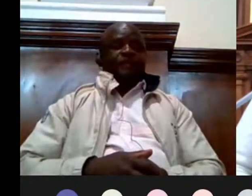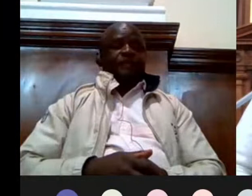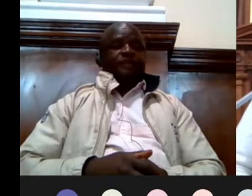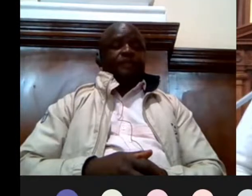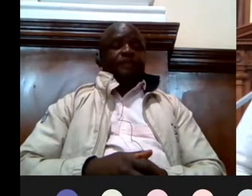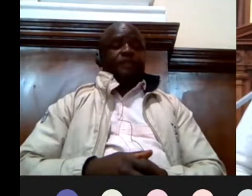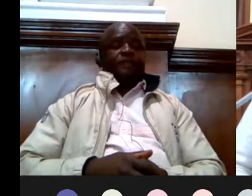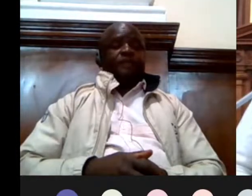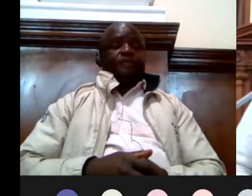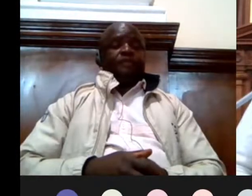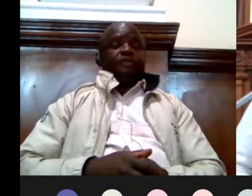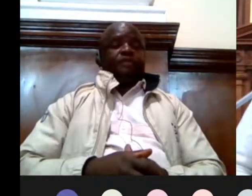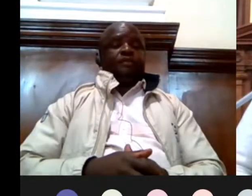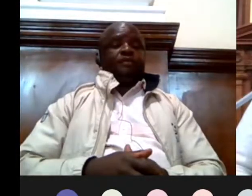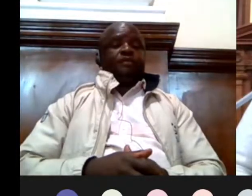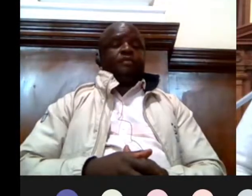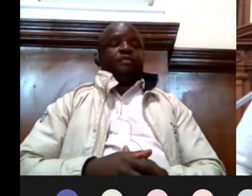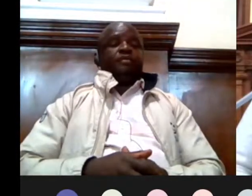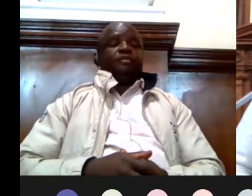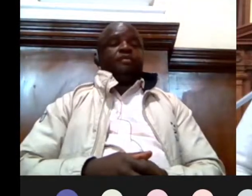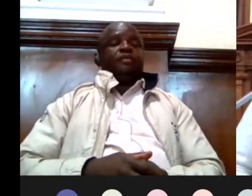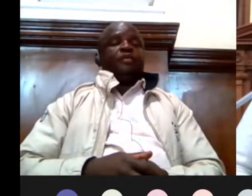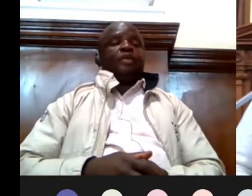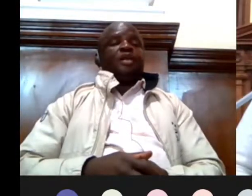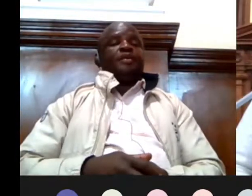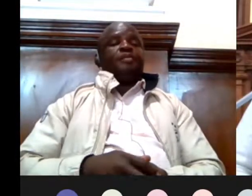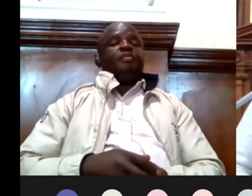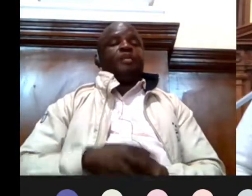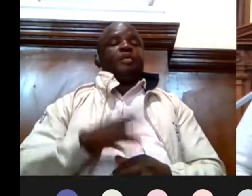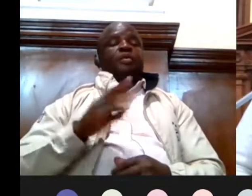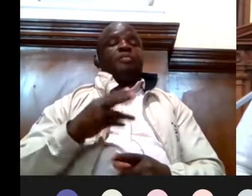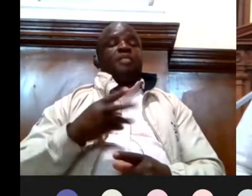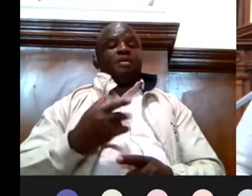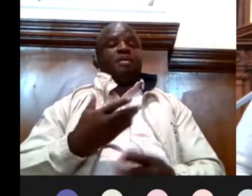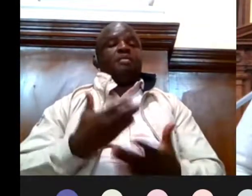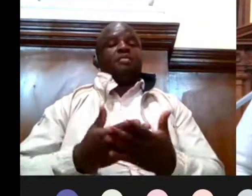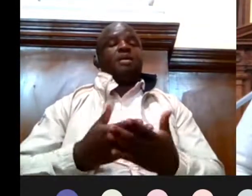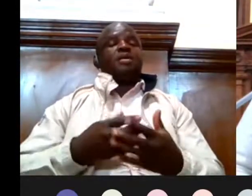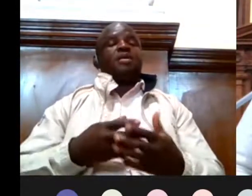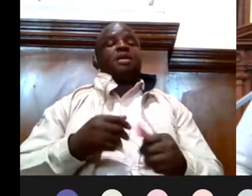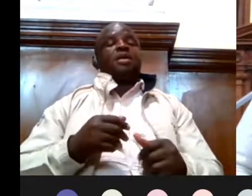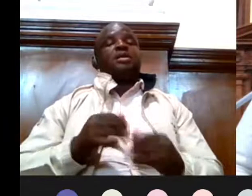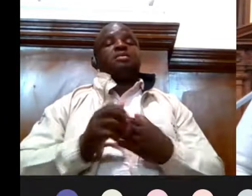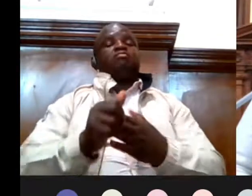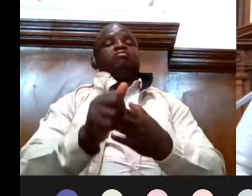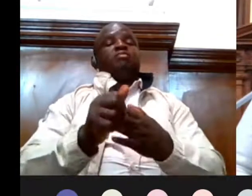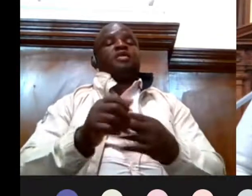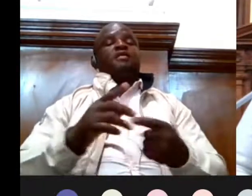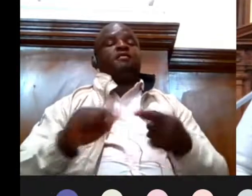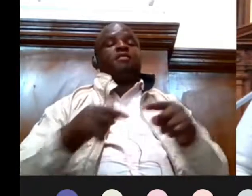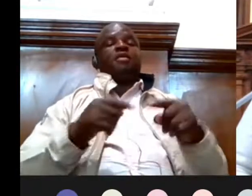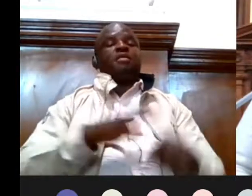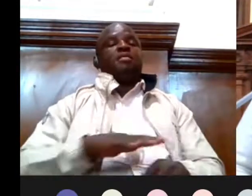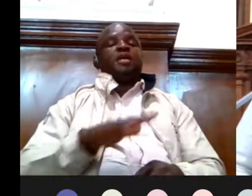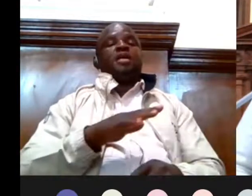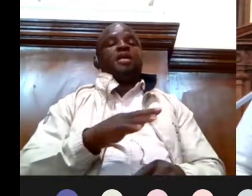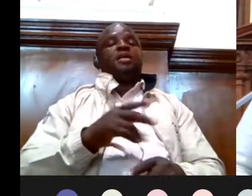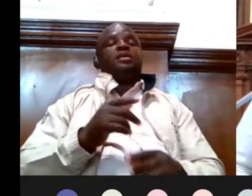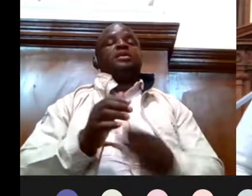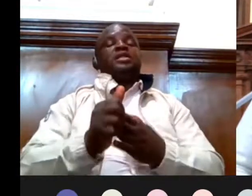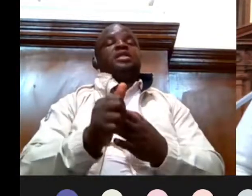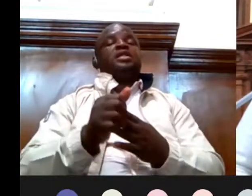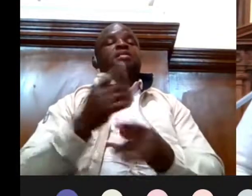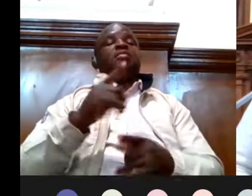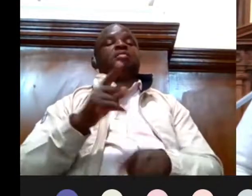Honorable Speaker, women should continue to fight their space in leadership position, especially in political